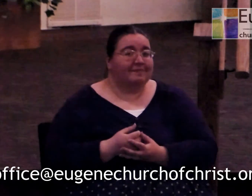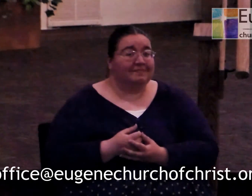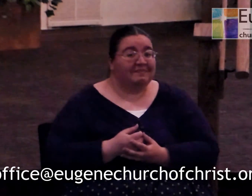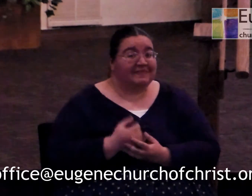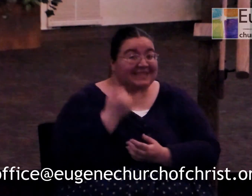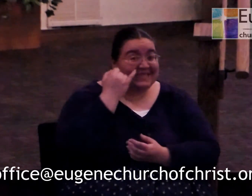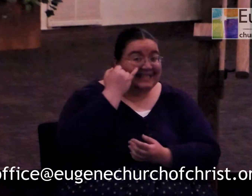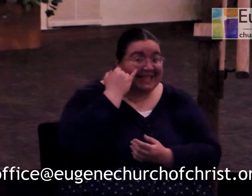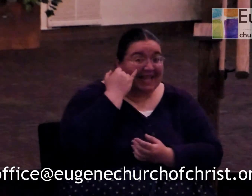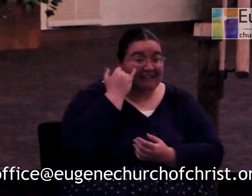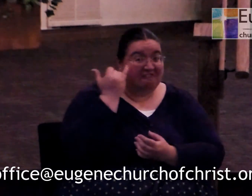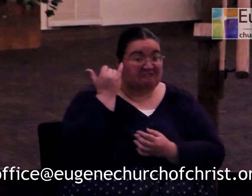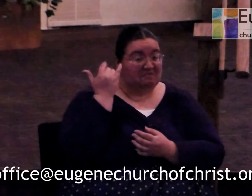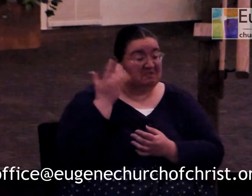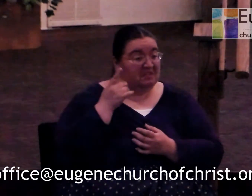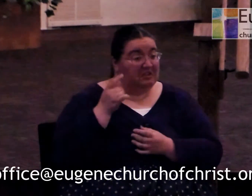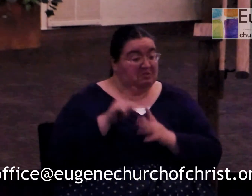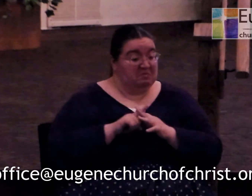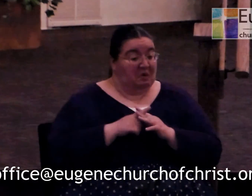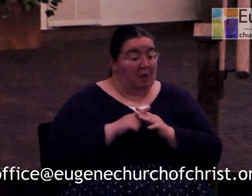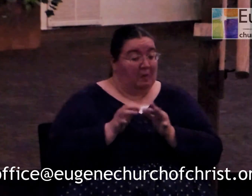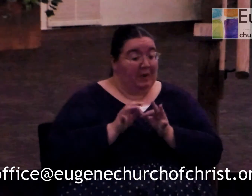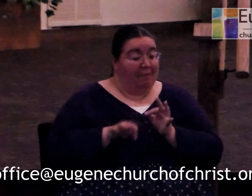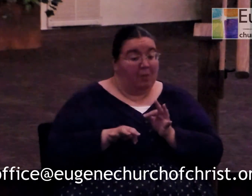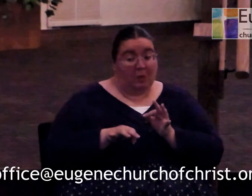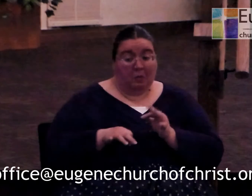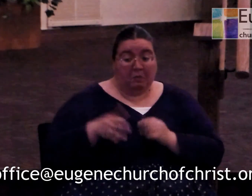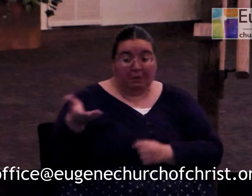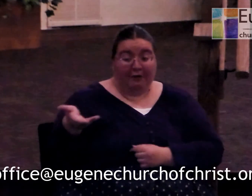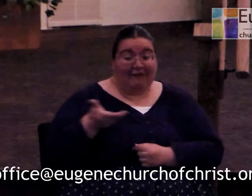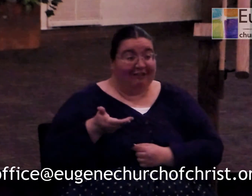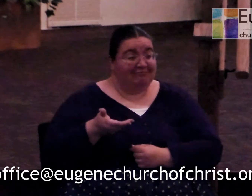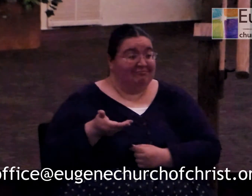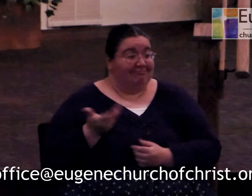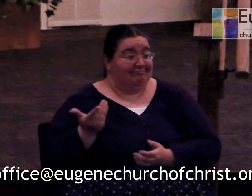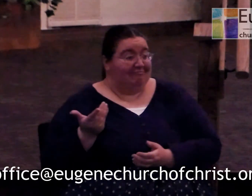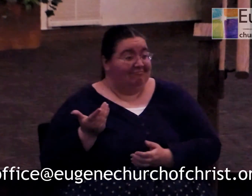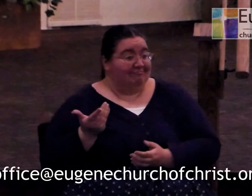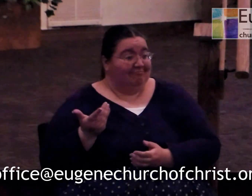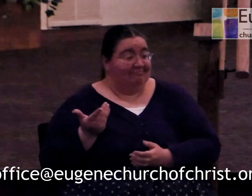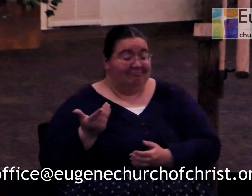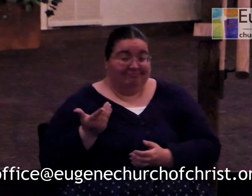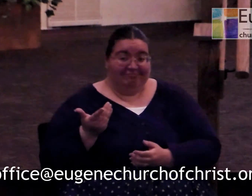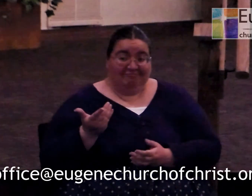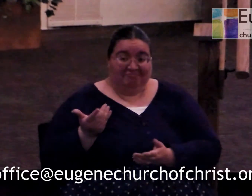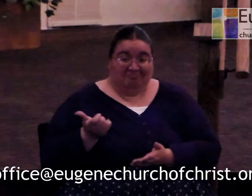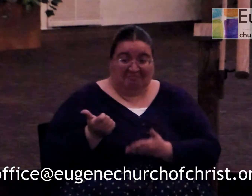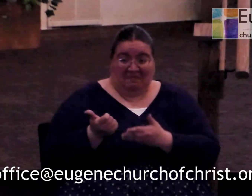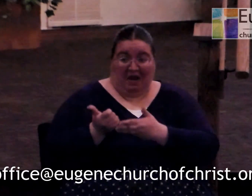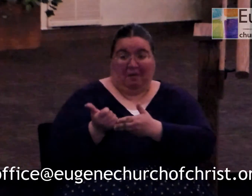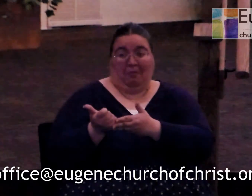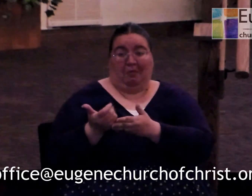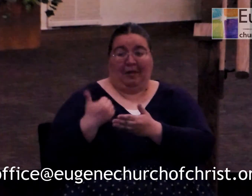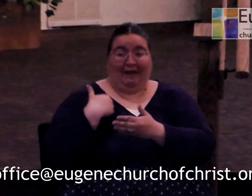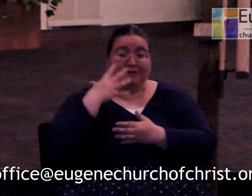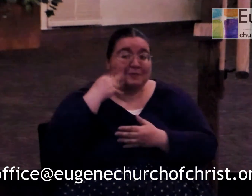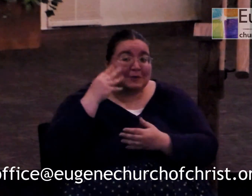that neighbor, inviting that friend, invite them. Let them come be a part. Let them experience it for themselves. And be surprised when they